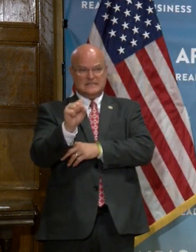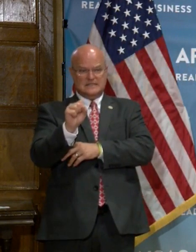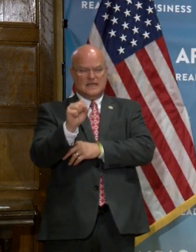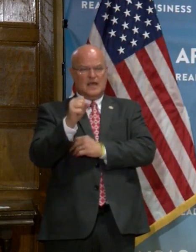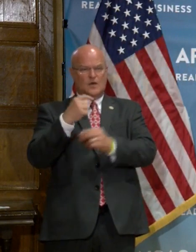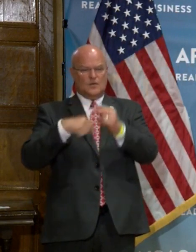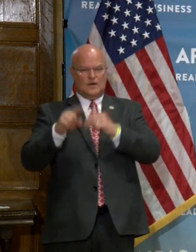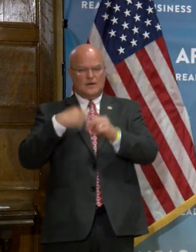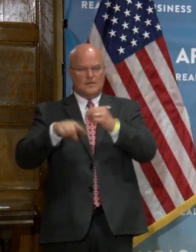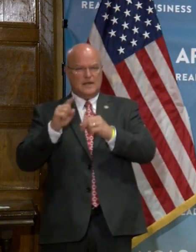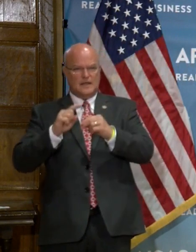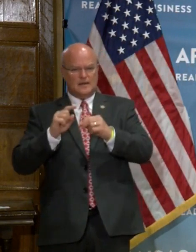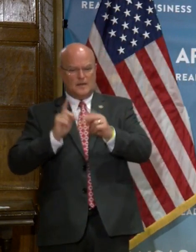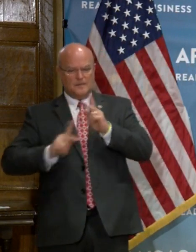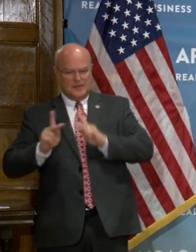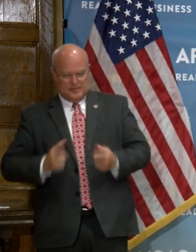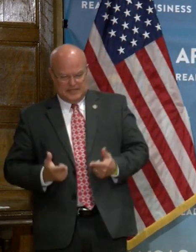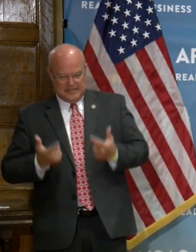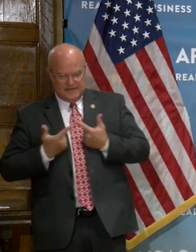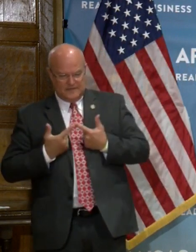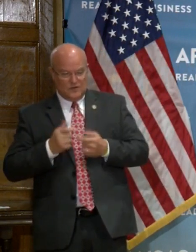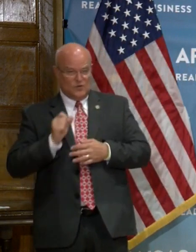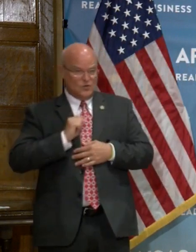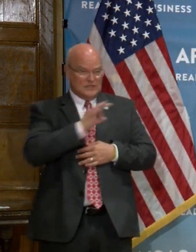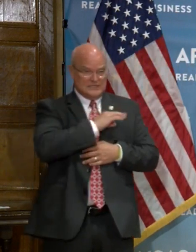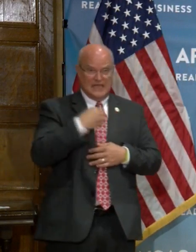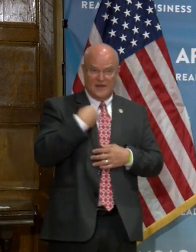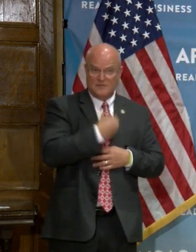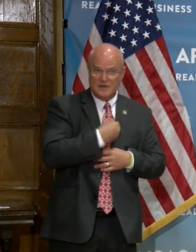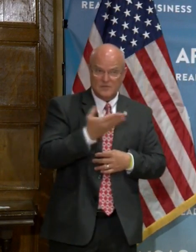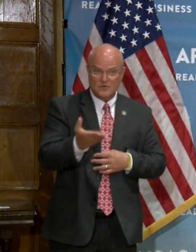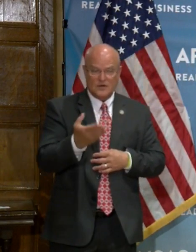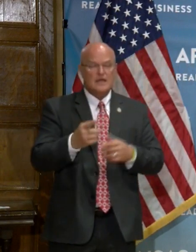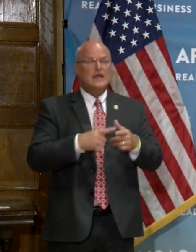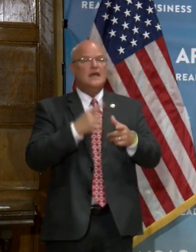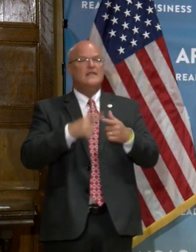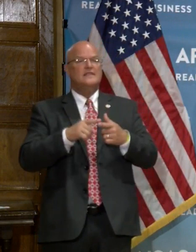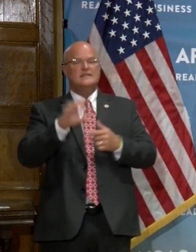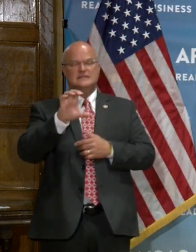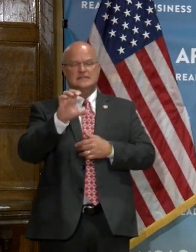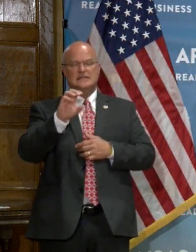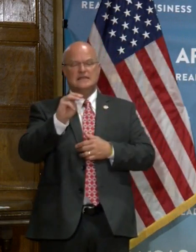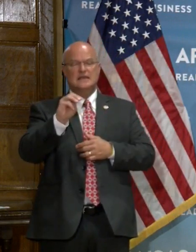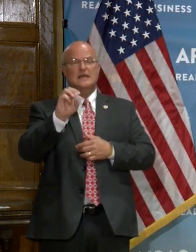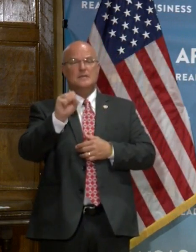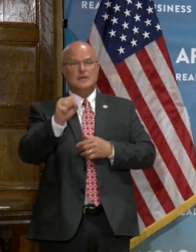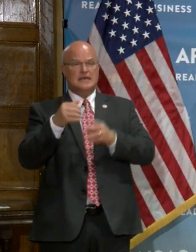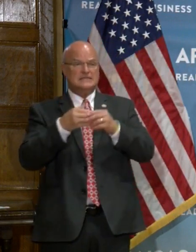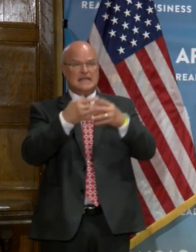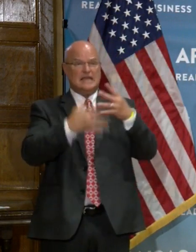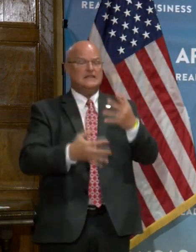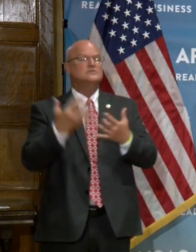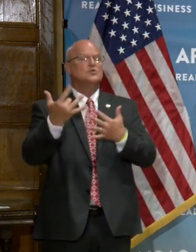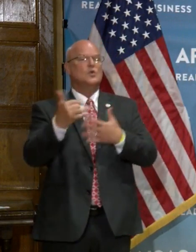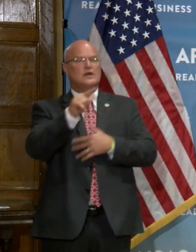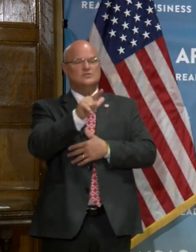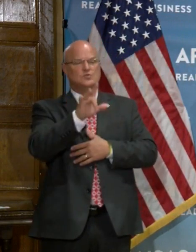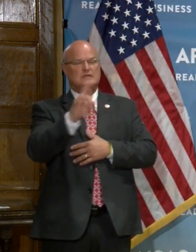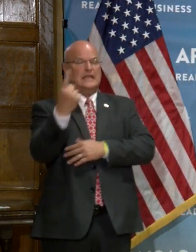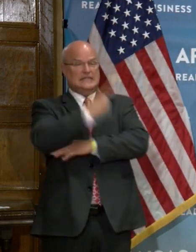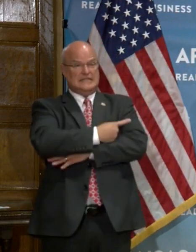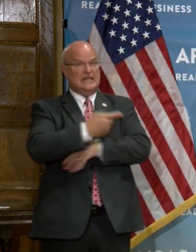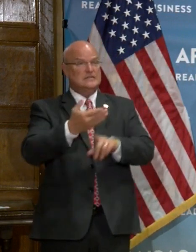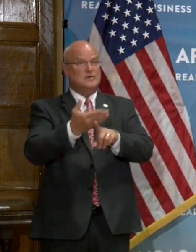resident or a staff member, then the CMS guidelines are to wait 28 days